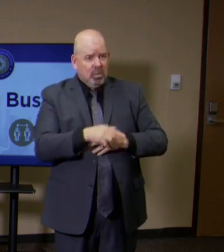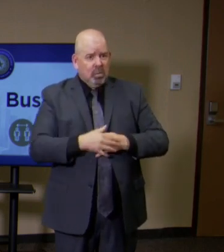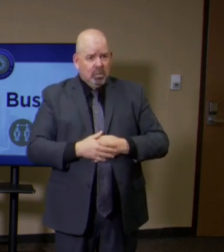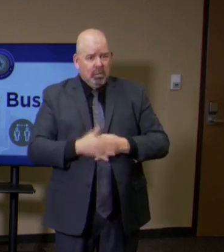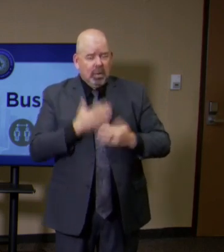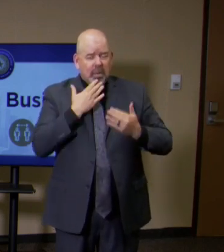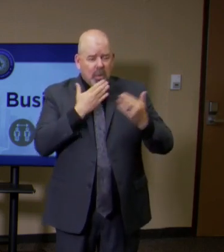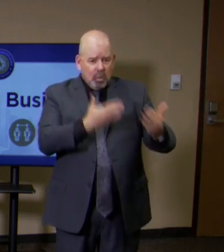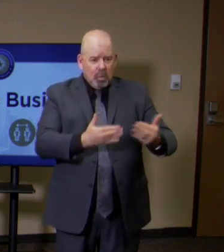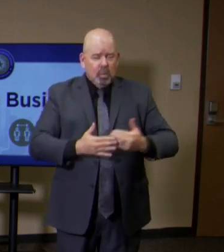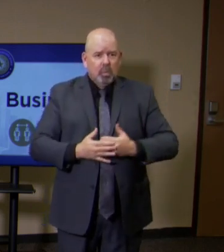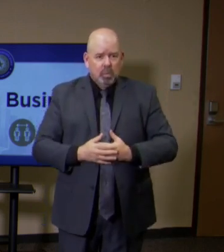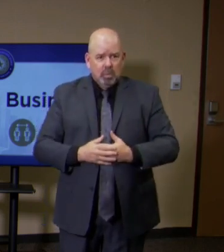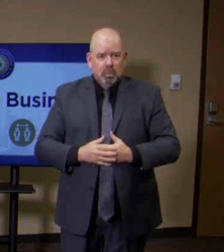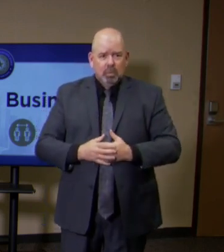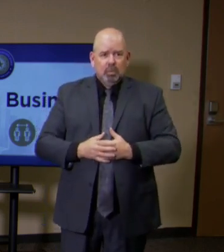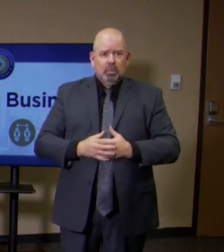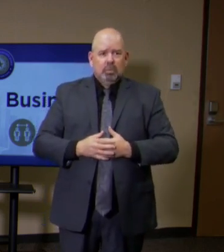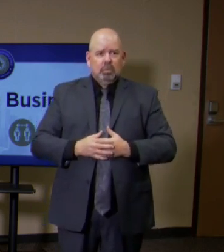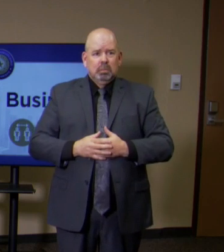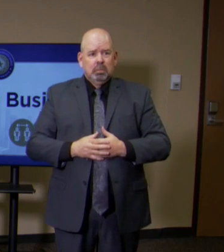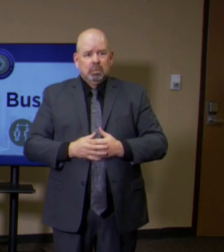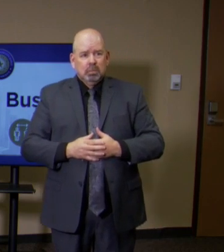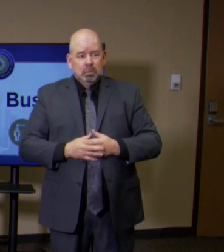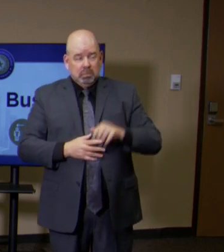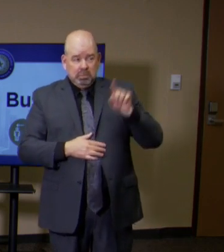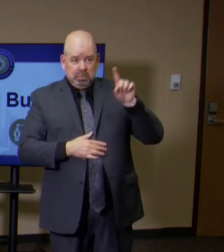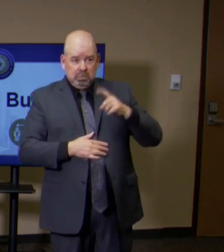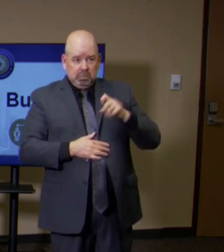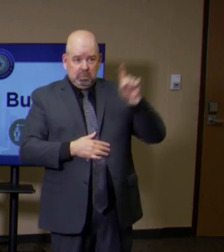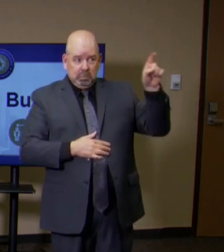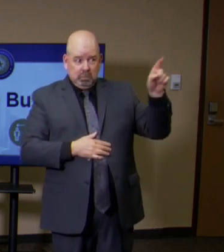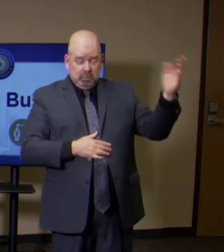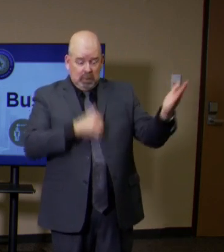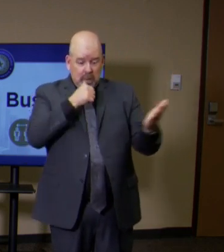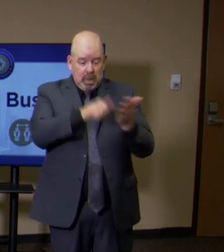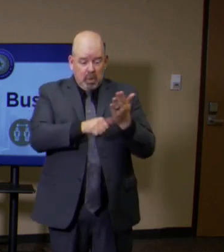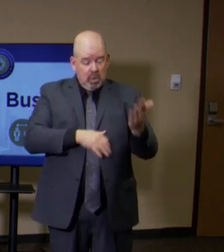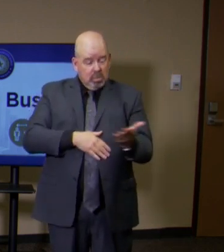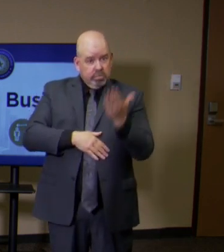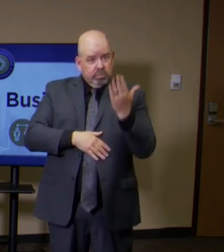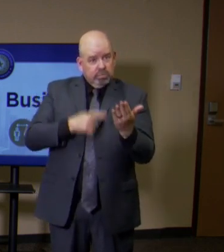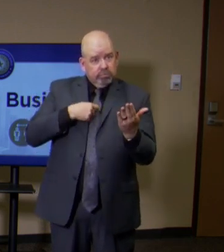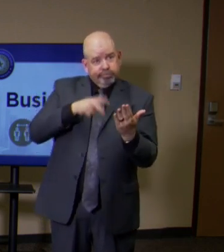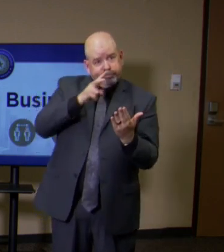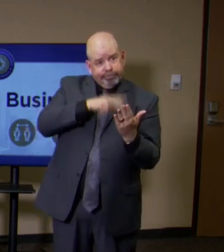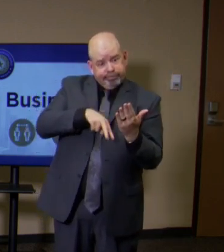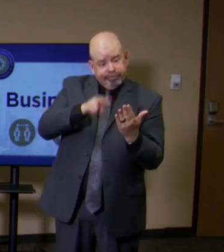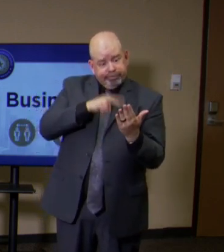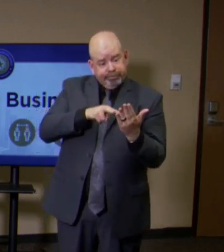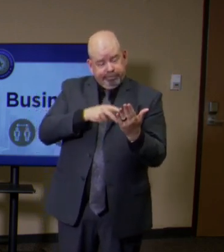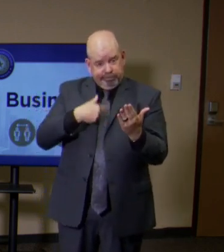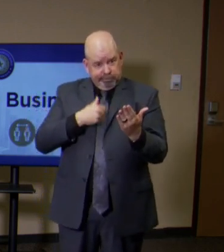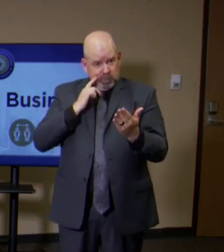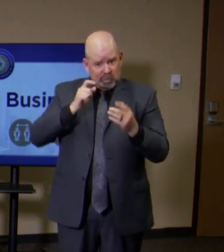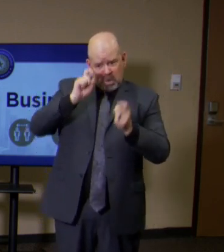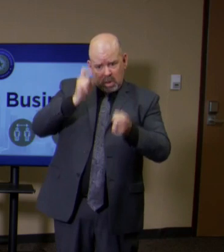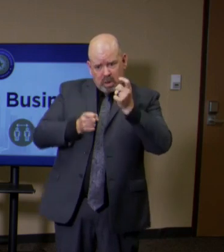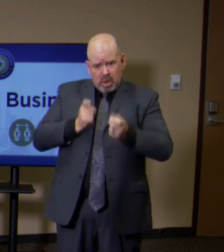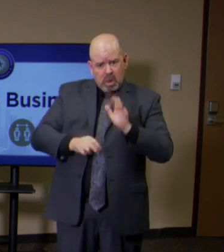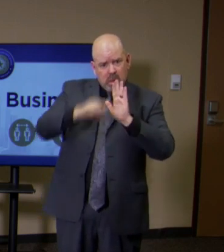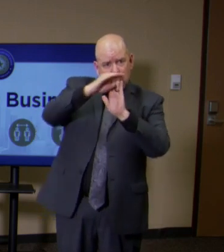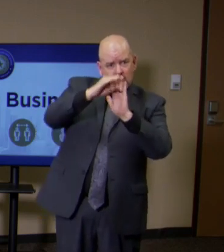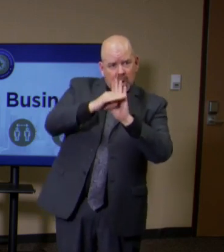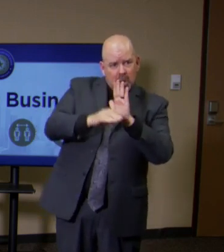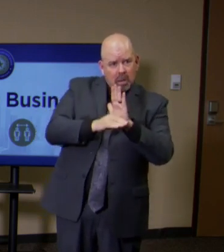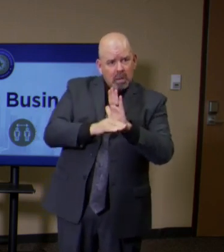from the AG. Do you plan on doing things to, modify your order to appease his concerns? As